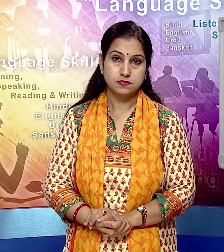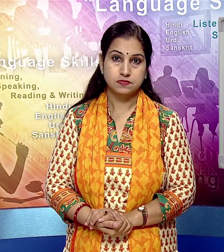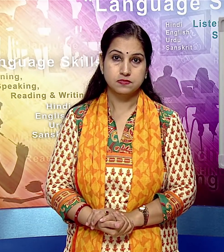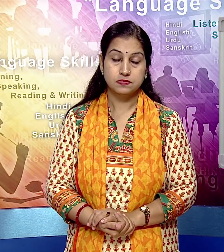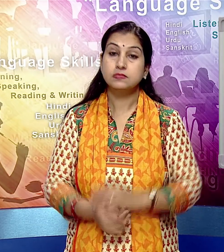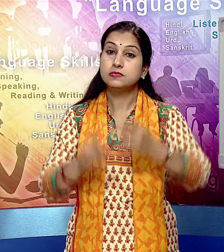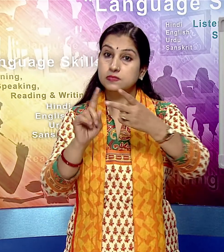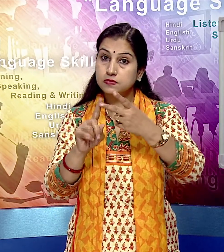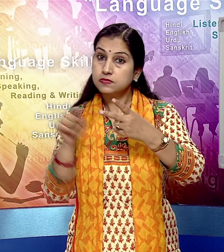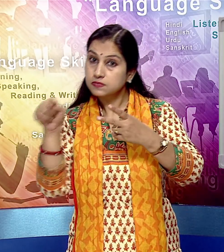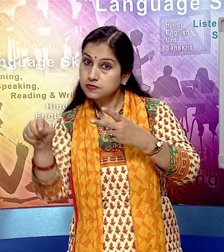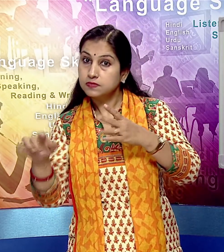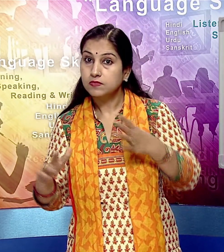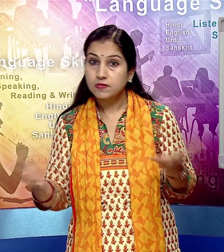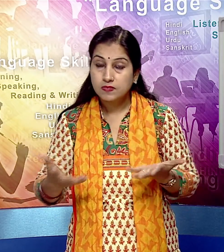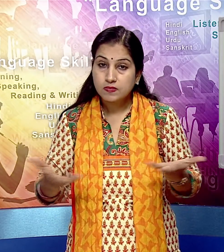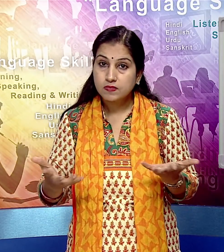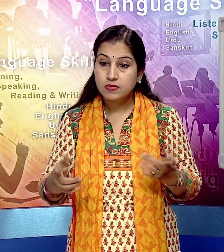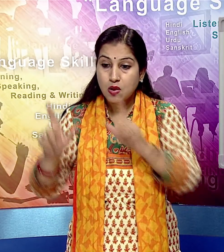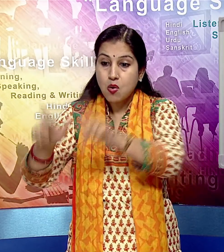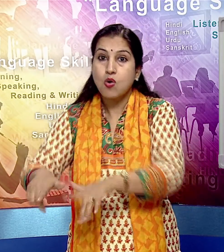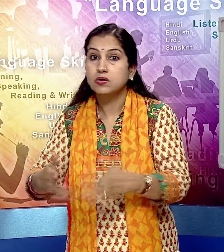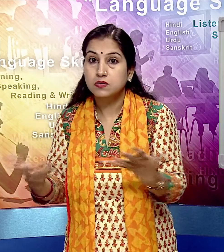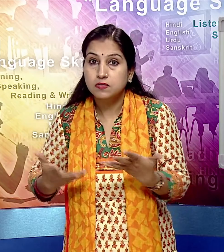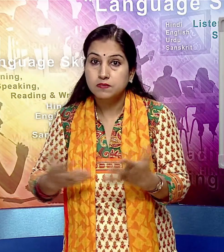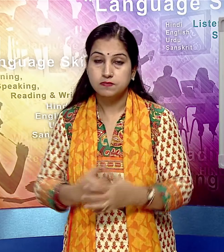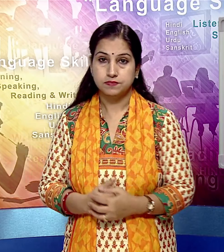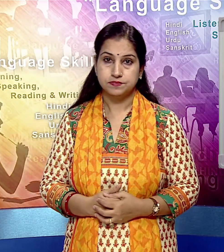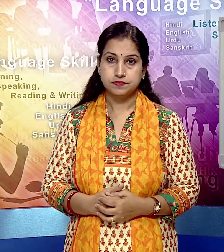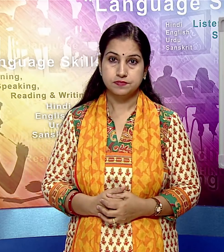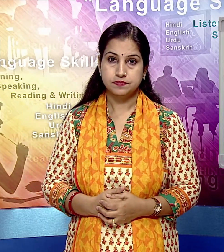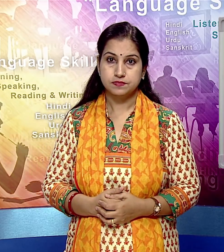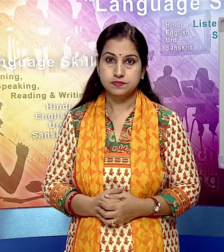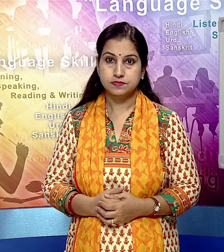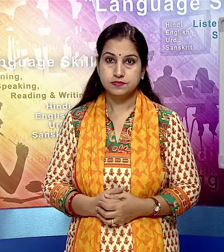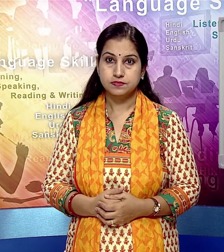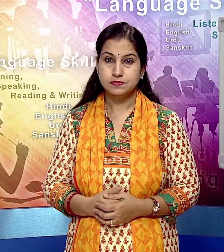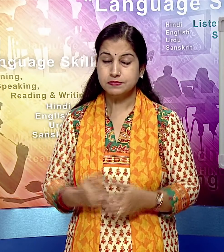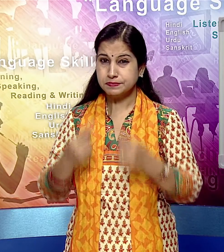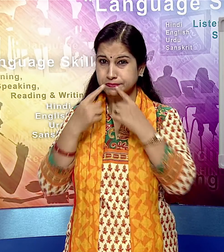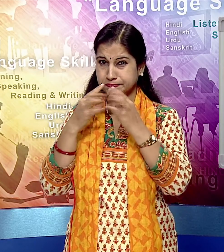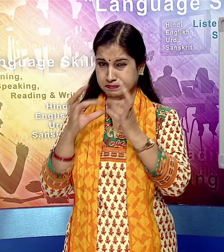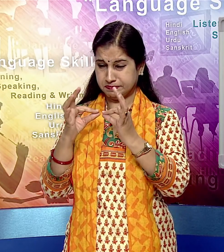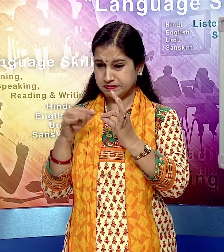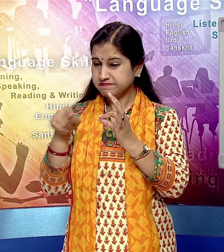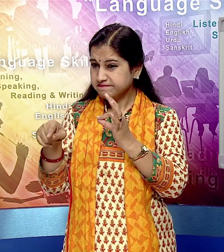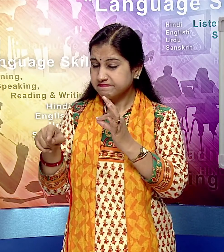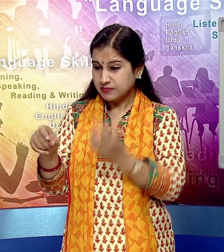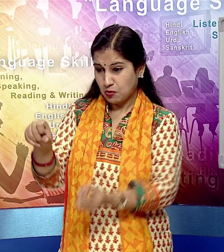Second point of disadvantages is bland taste of boiled food is